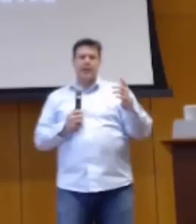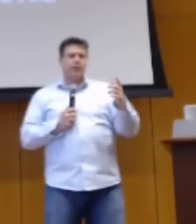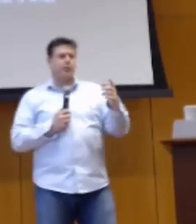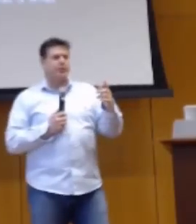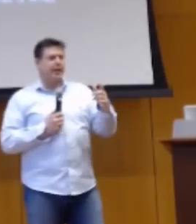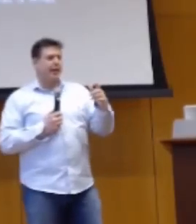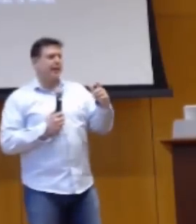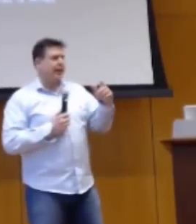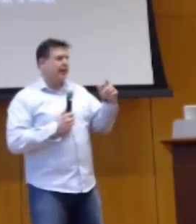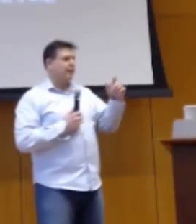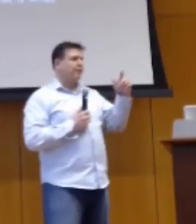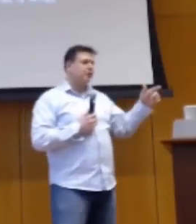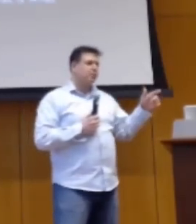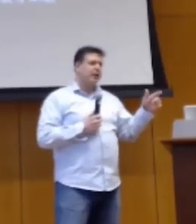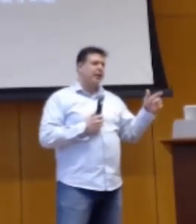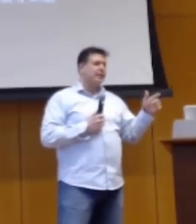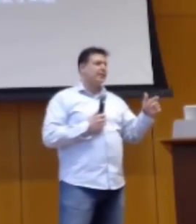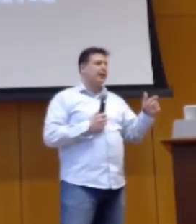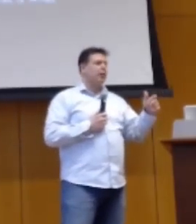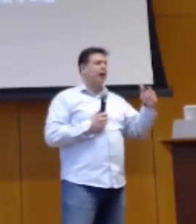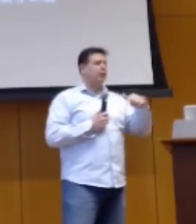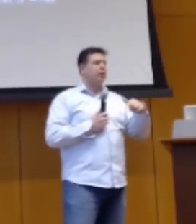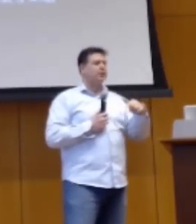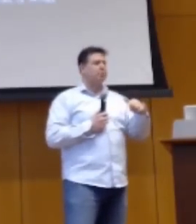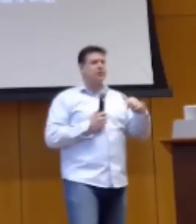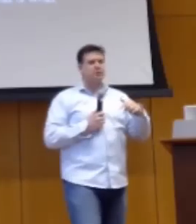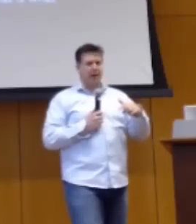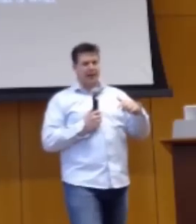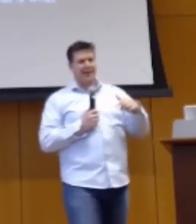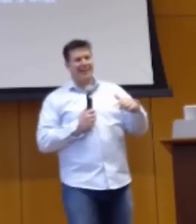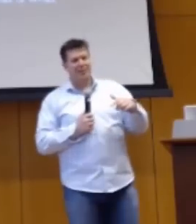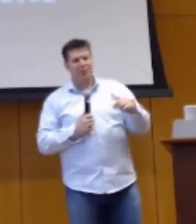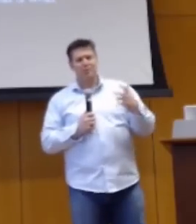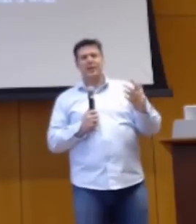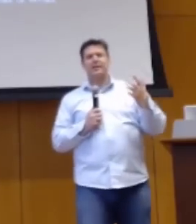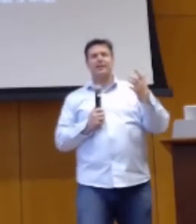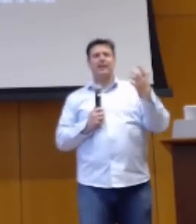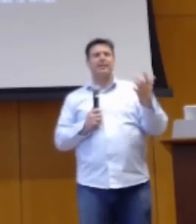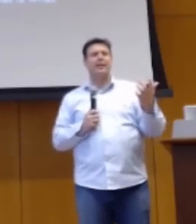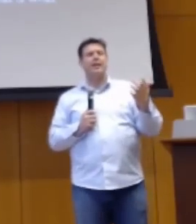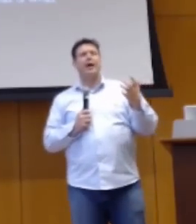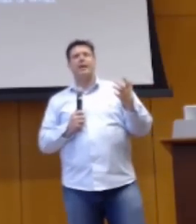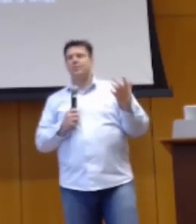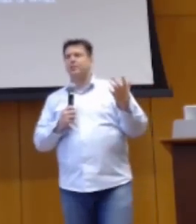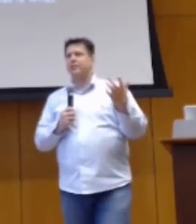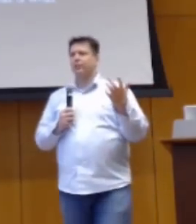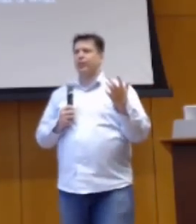to say that fingerspelling is like what I would call speech spelling, which is basically, let me do this for